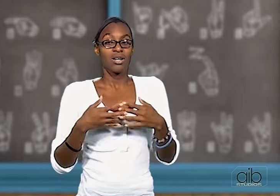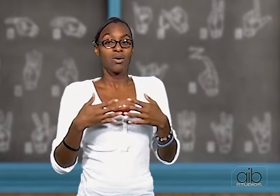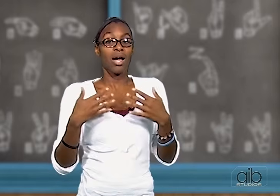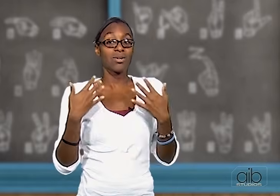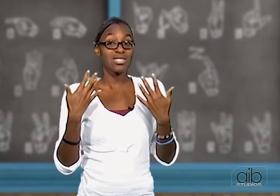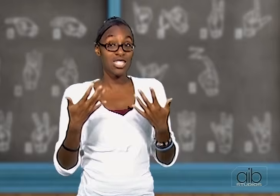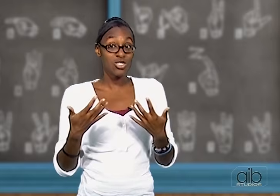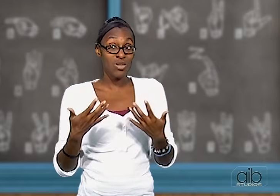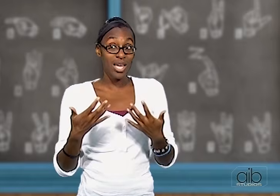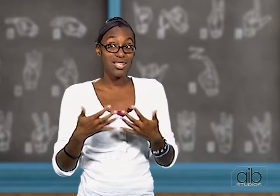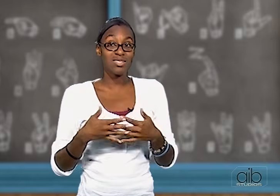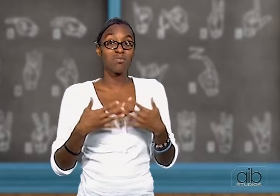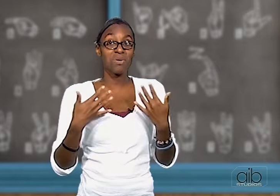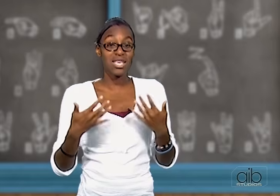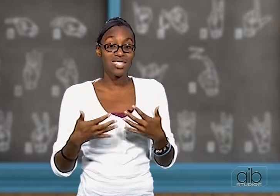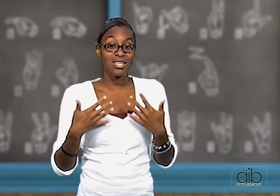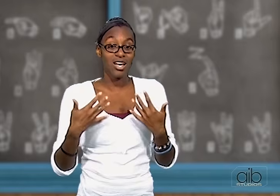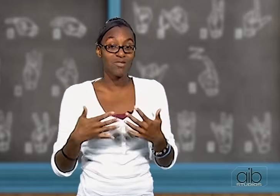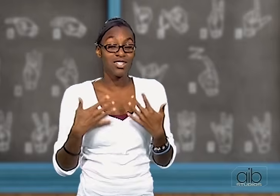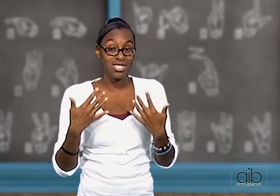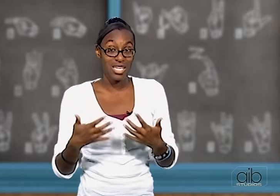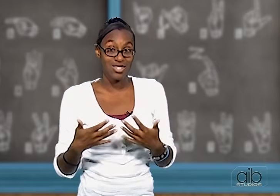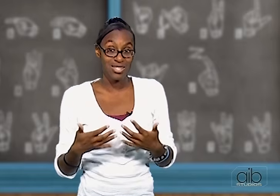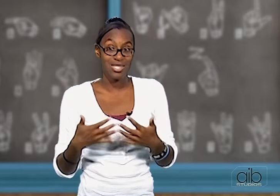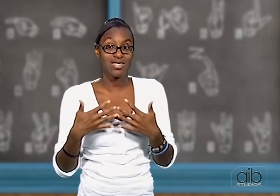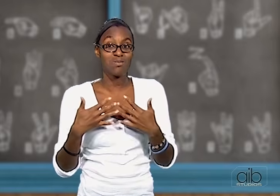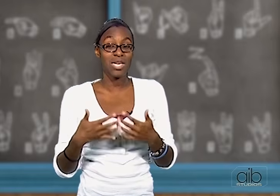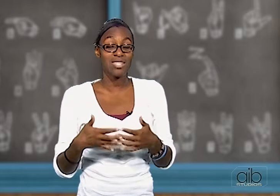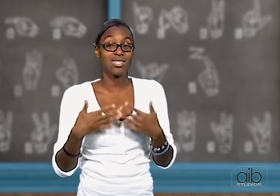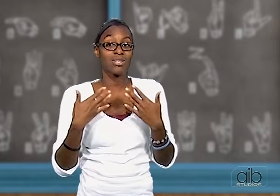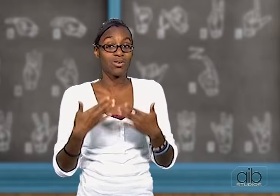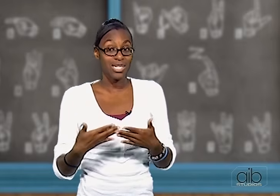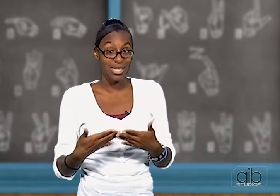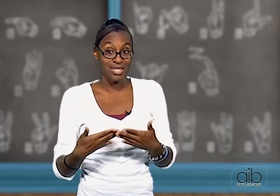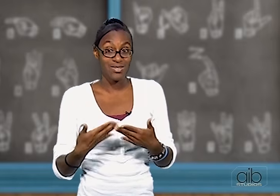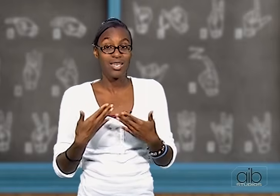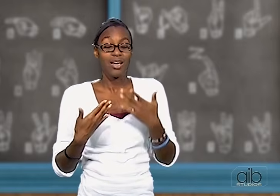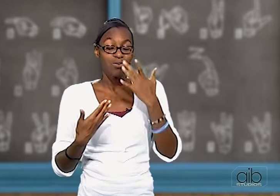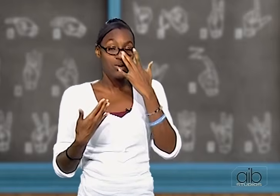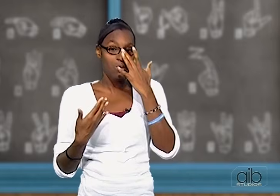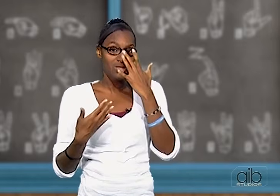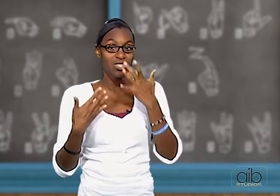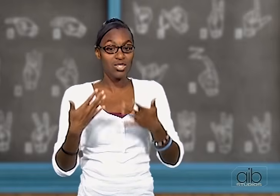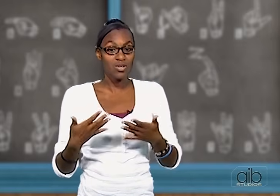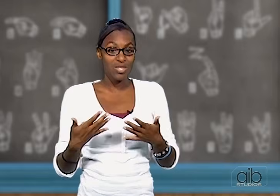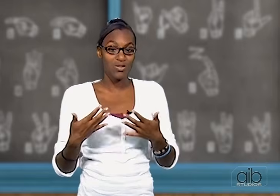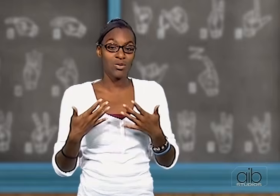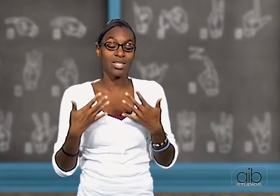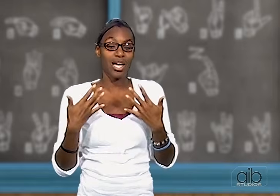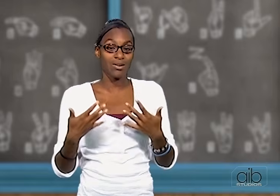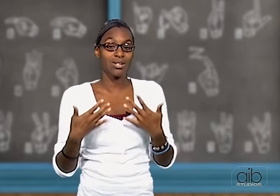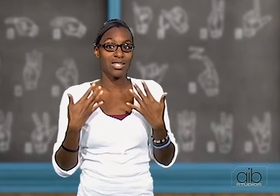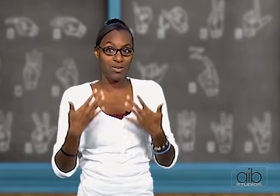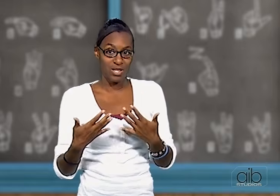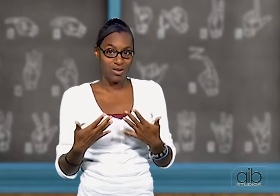I want to teach you guys some basic conversations and some basic greetings for what to use if you encounter a deaf